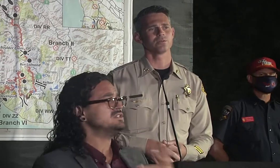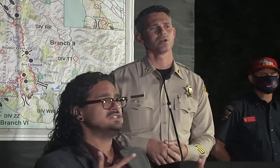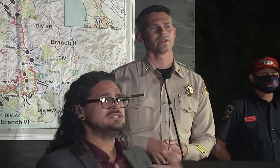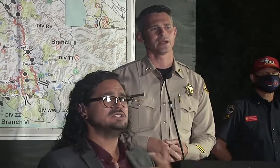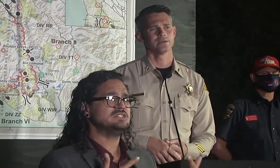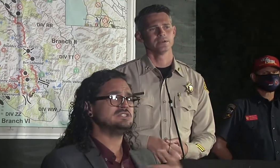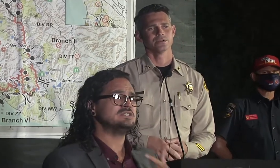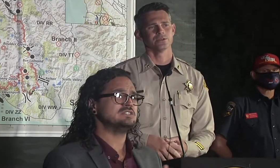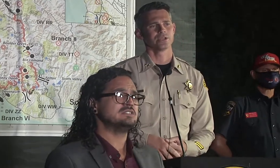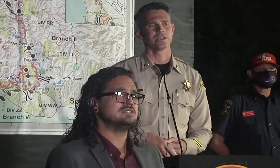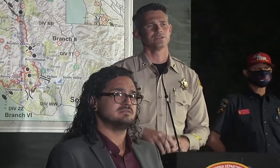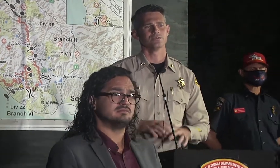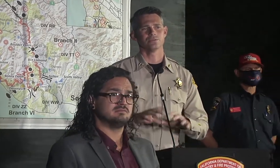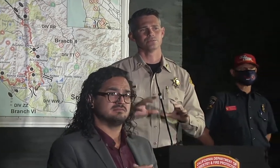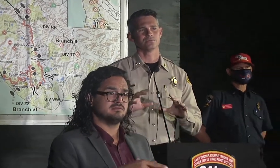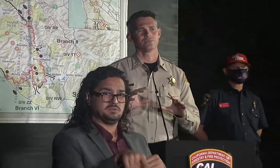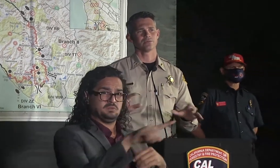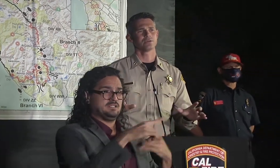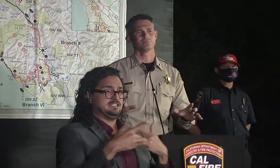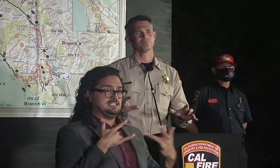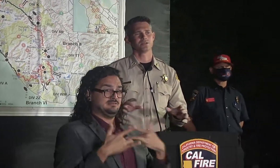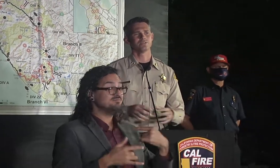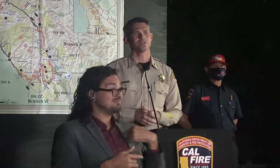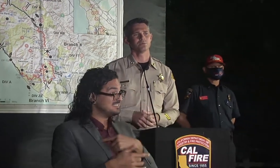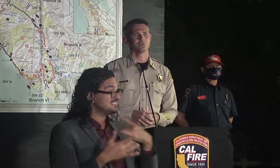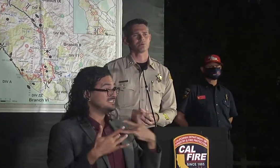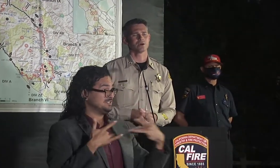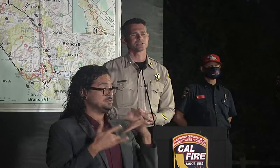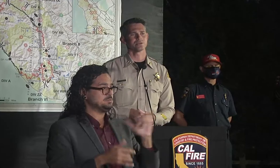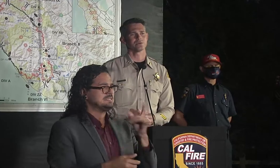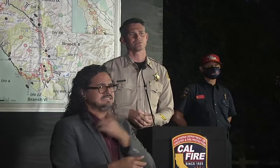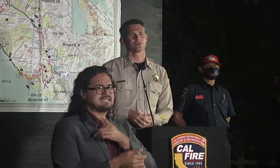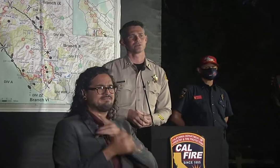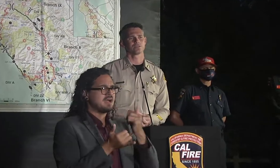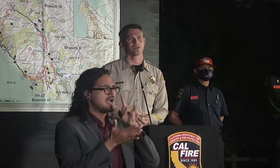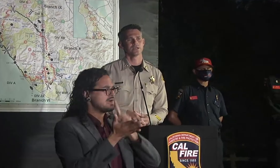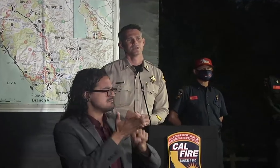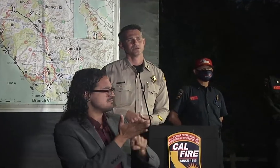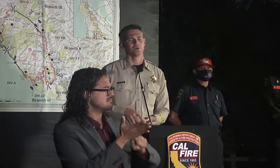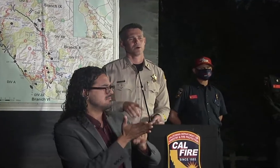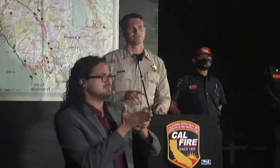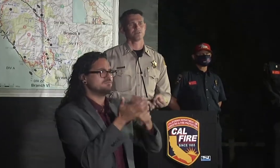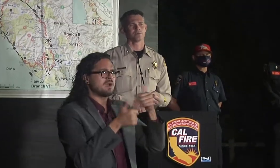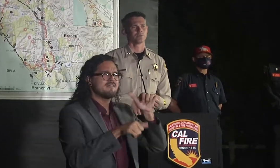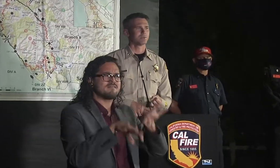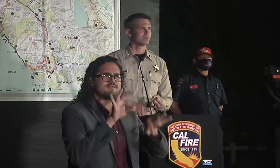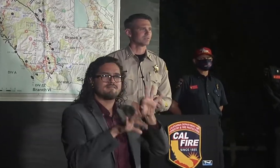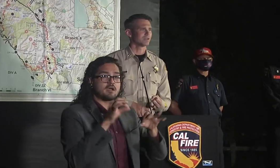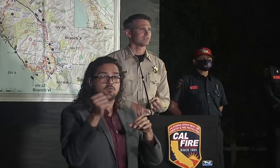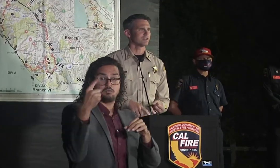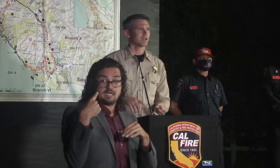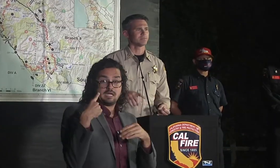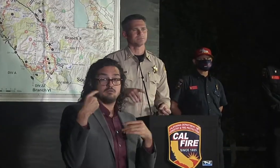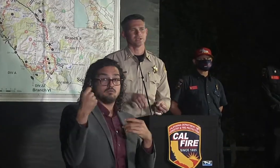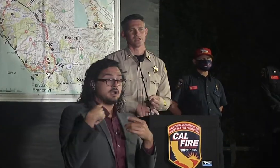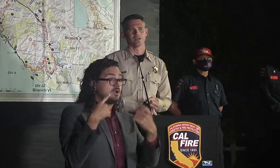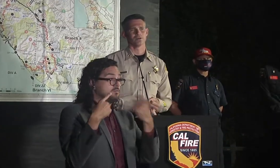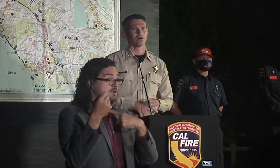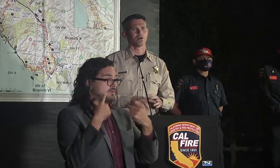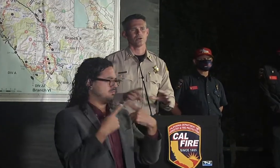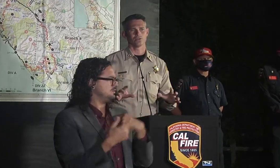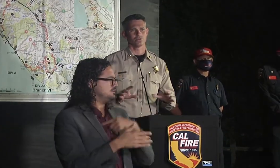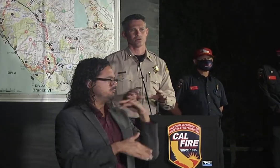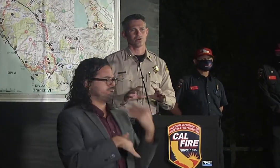pouring through all of that, looking into every conceivable question with regards to why someone would be possessing that